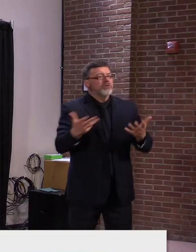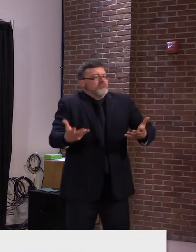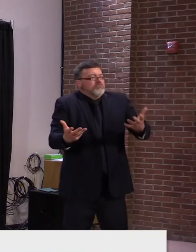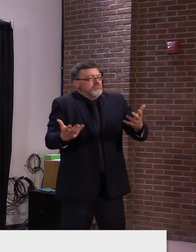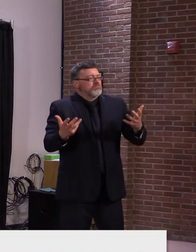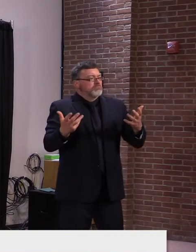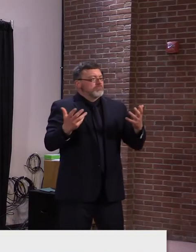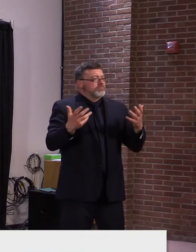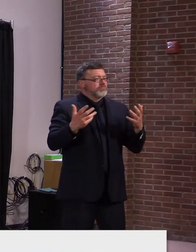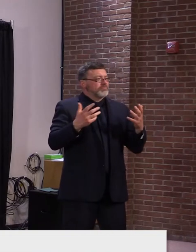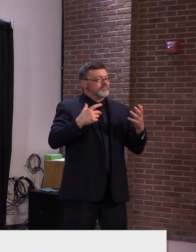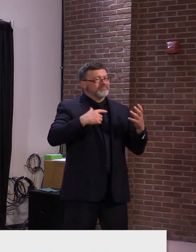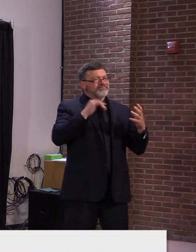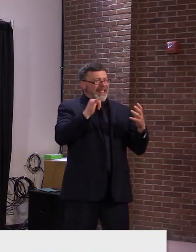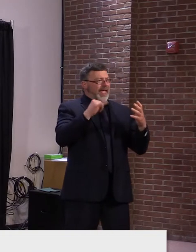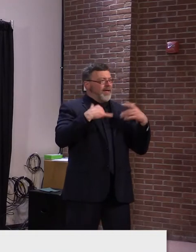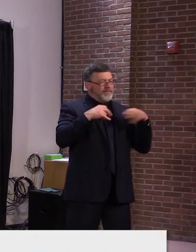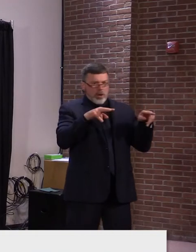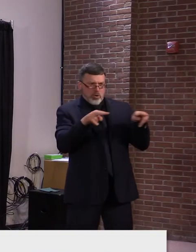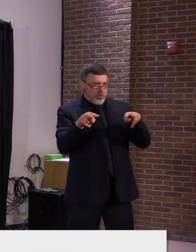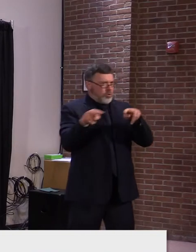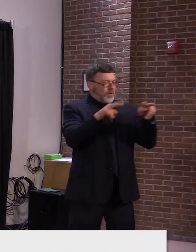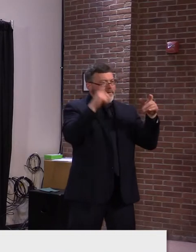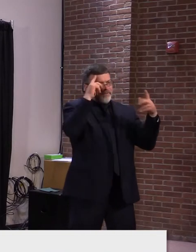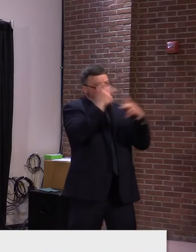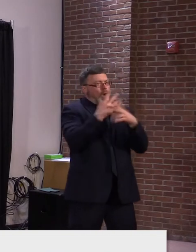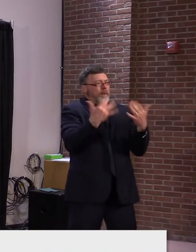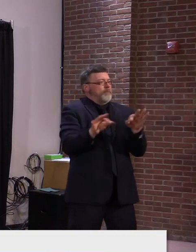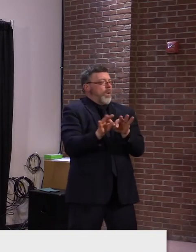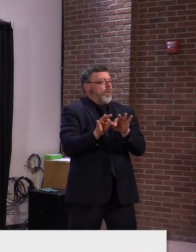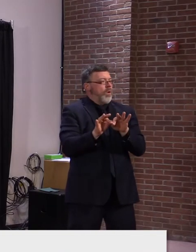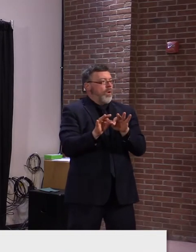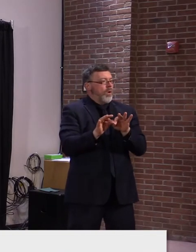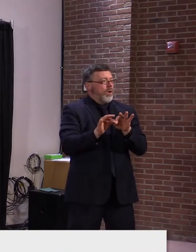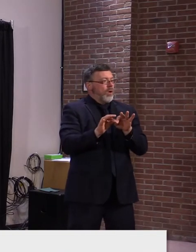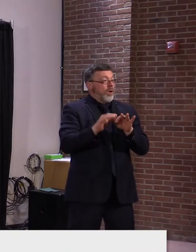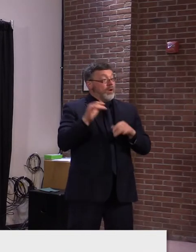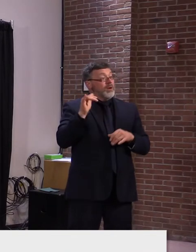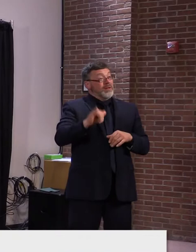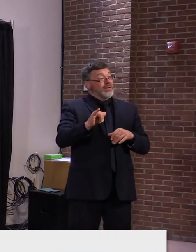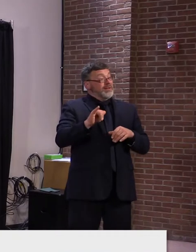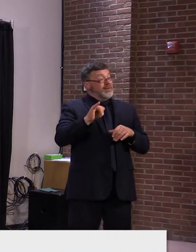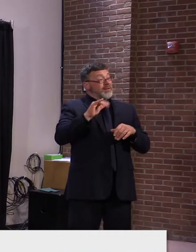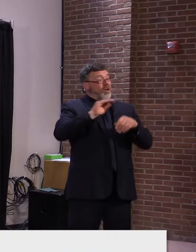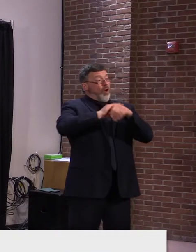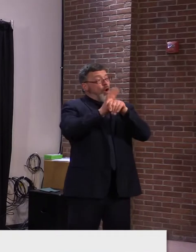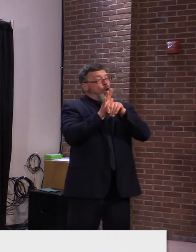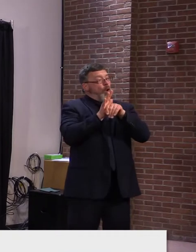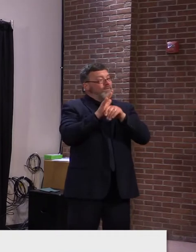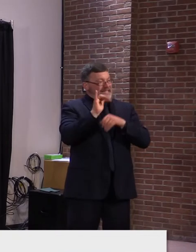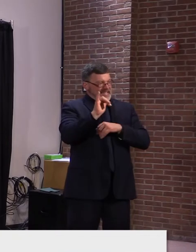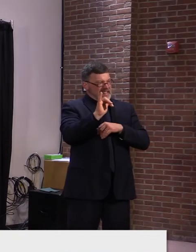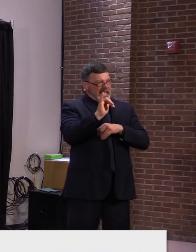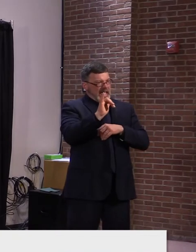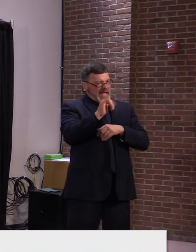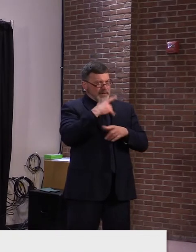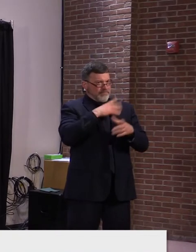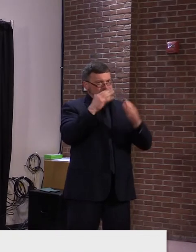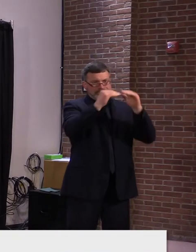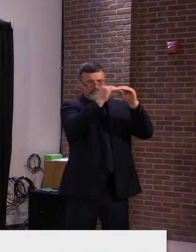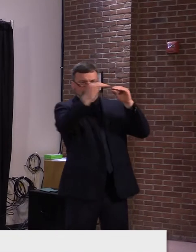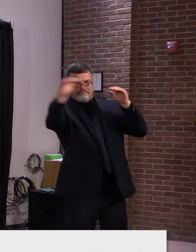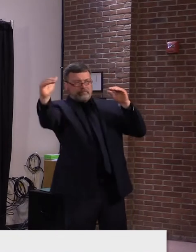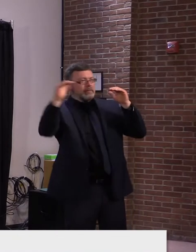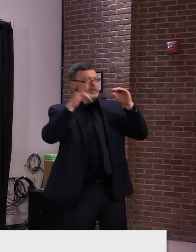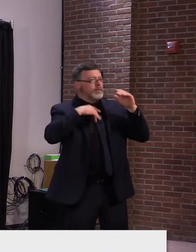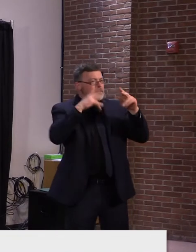level. And I suspect we're going to see that happen with this virus. And then we're going to need to just watch, as you pointed out,